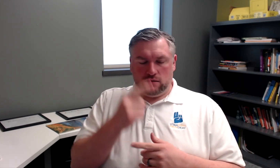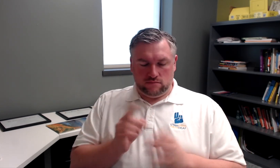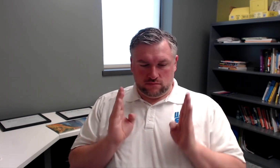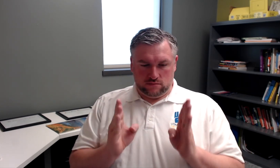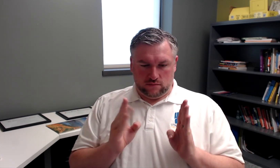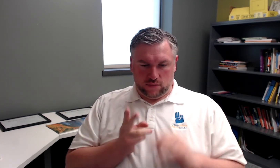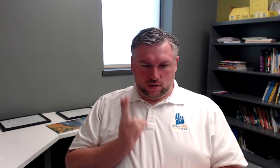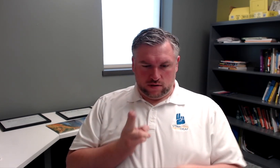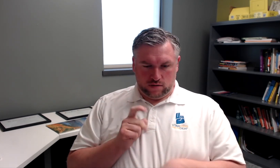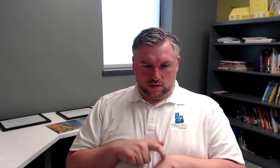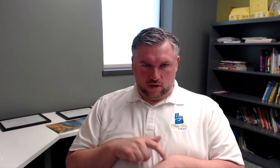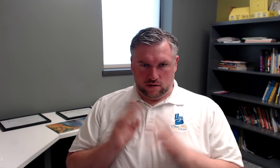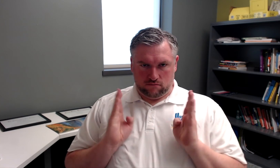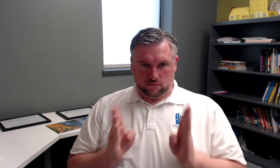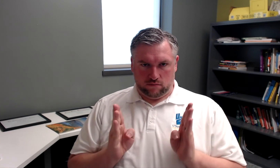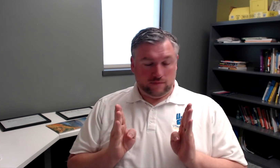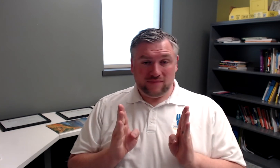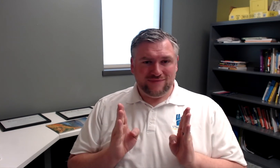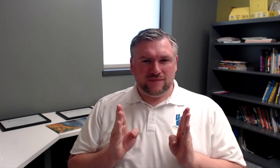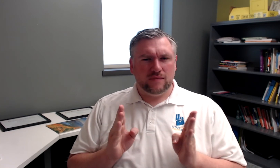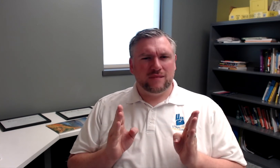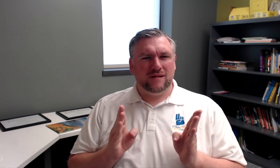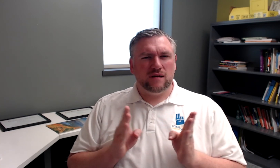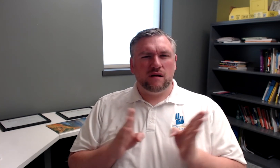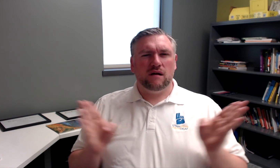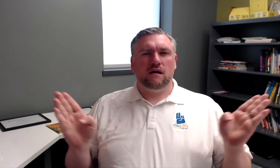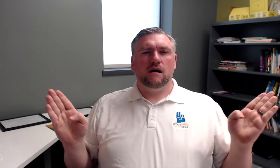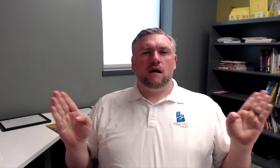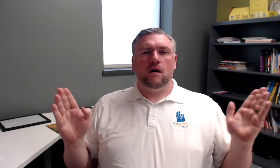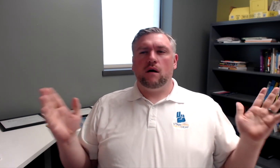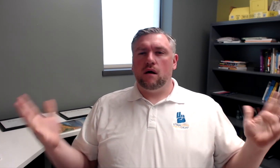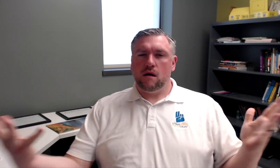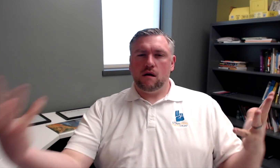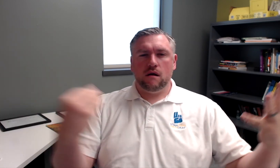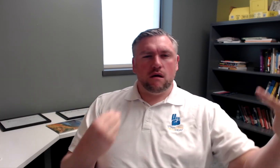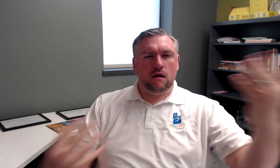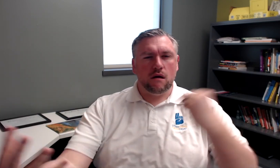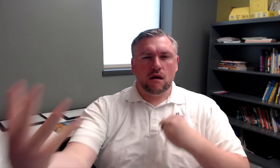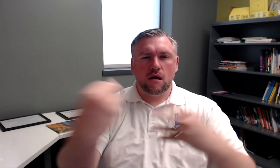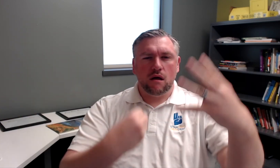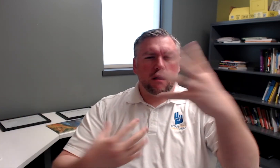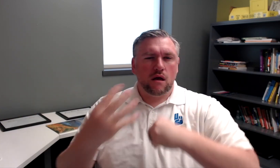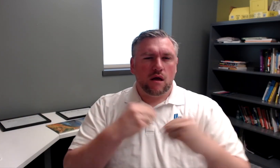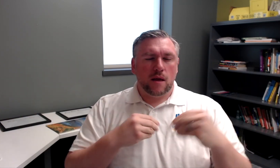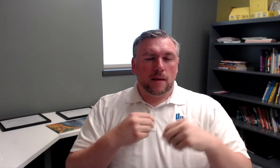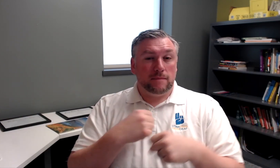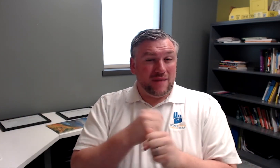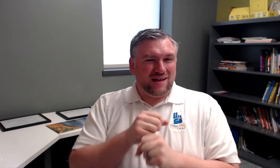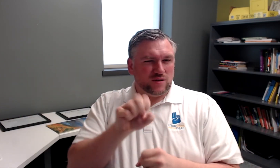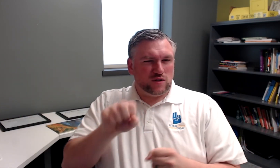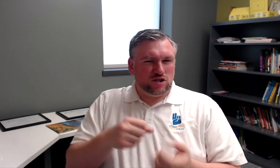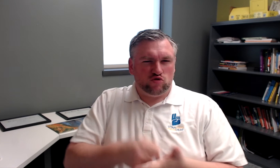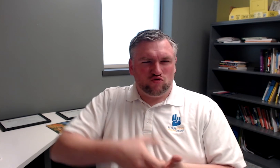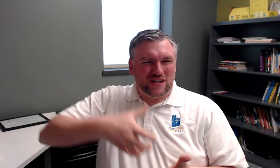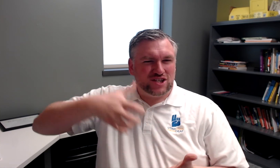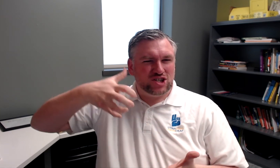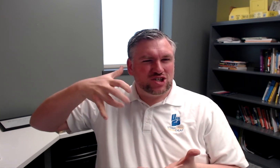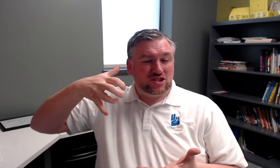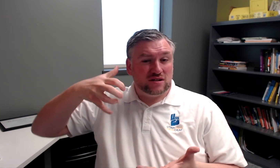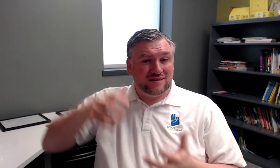So don't just think of social studies as, well, this is history time. Think of it more broadly and really pull everybody in. You can